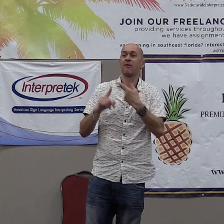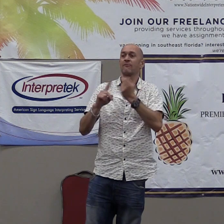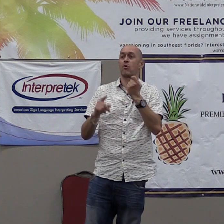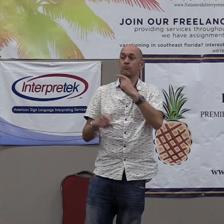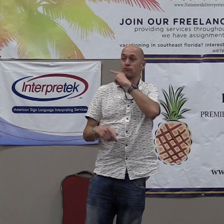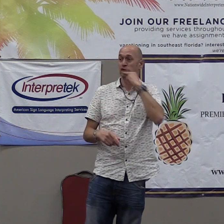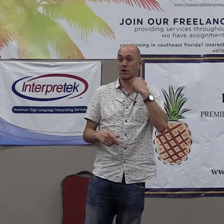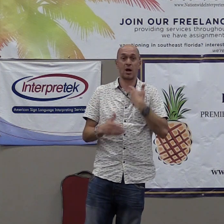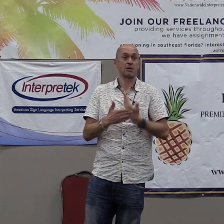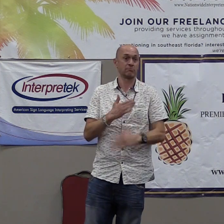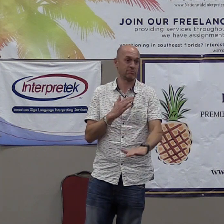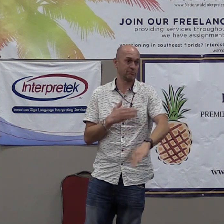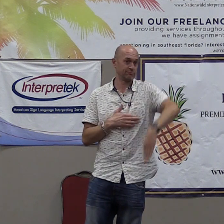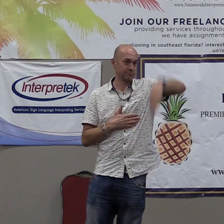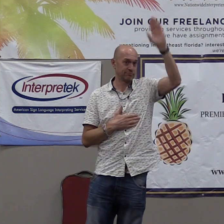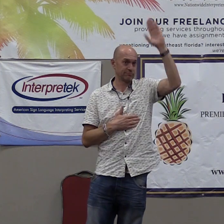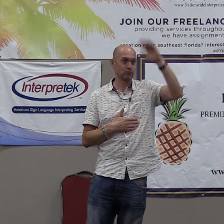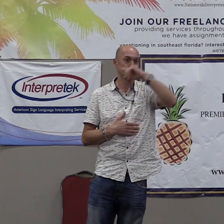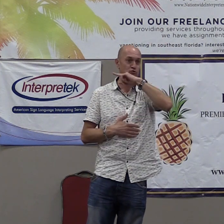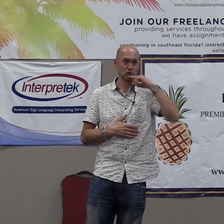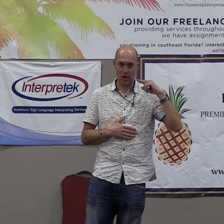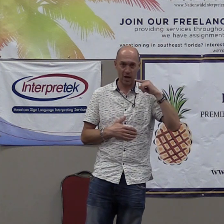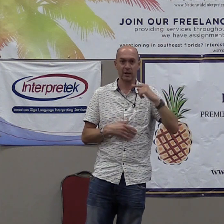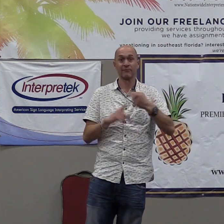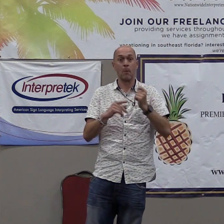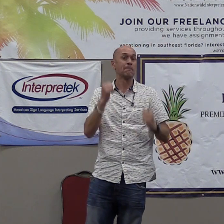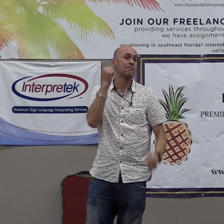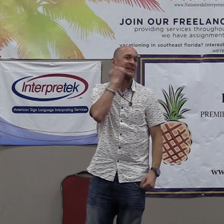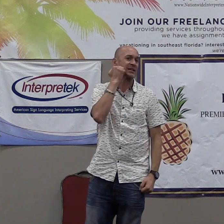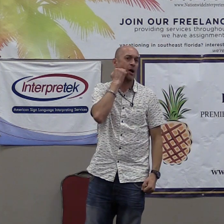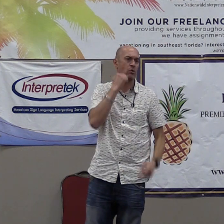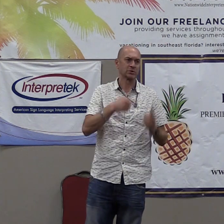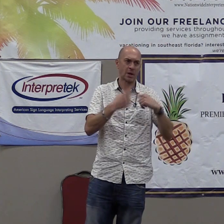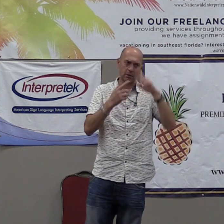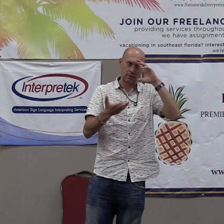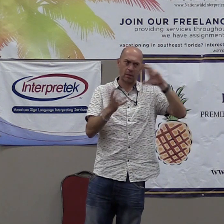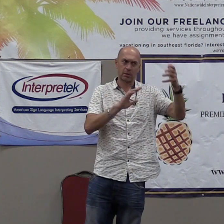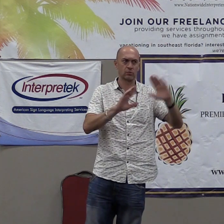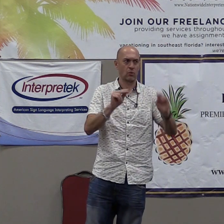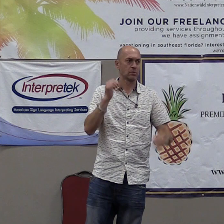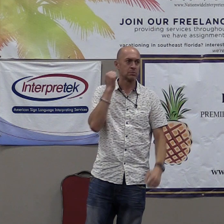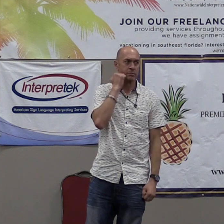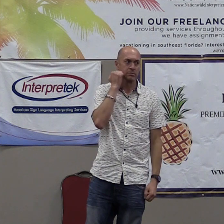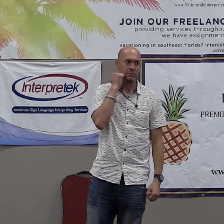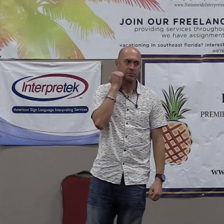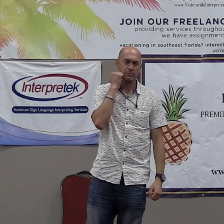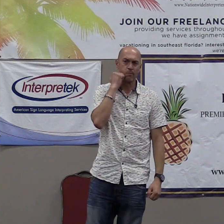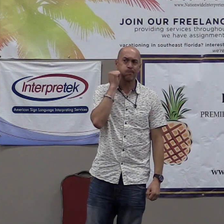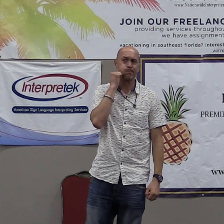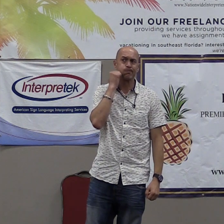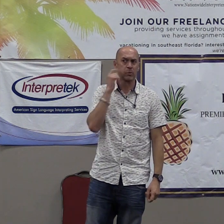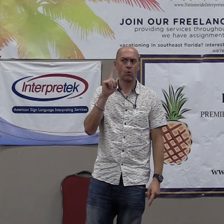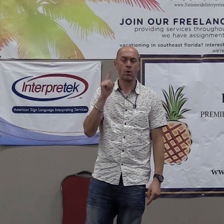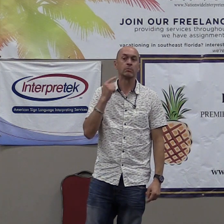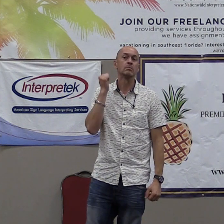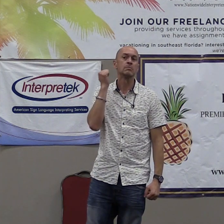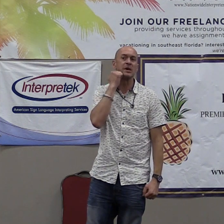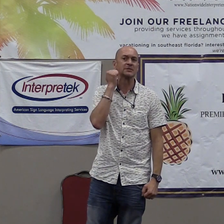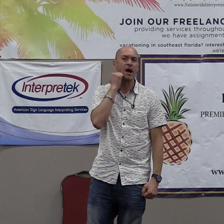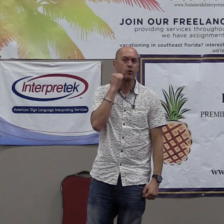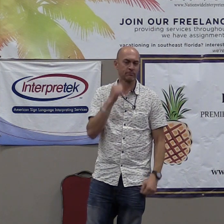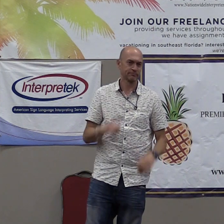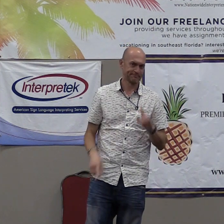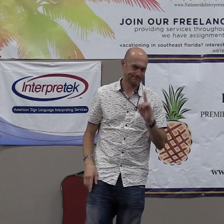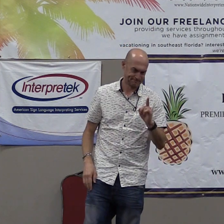Oh, I should introduce myself. I was born and raised in Moscow. Don't get that